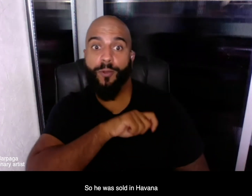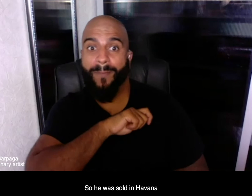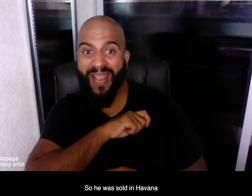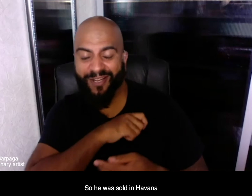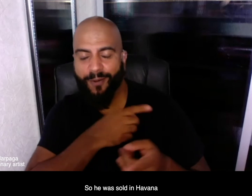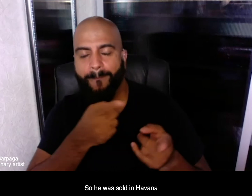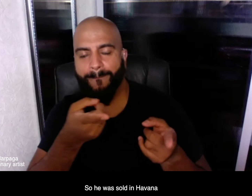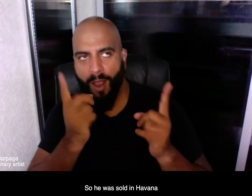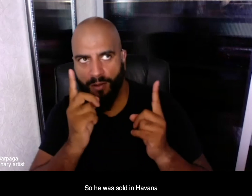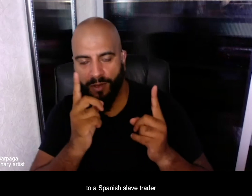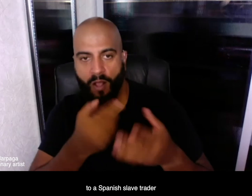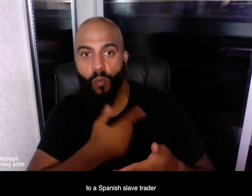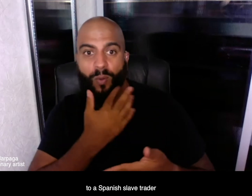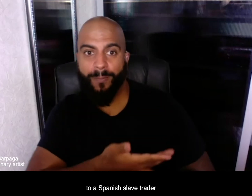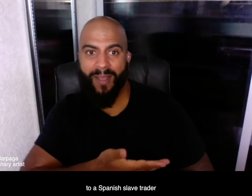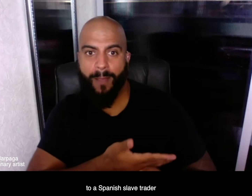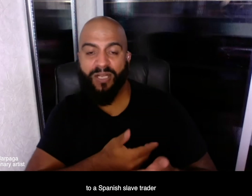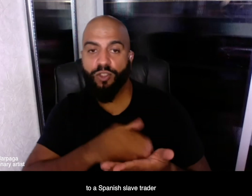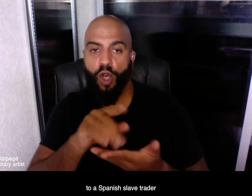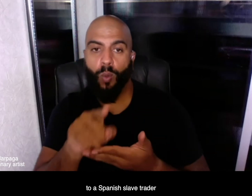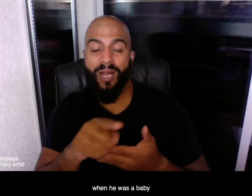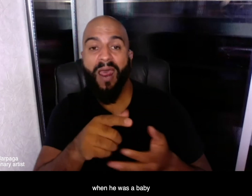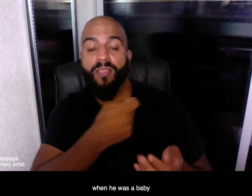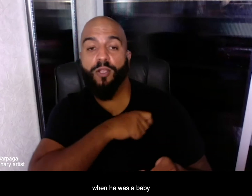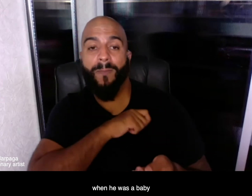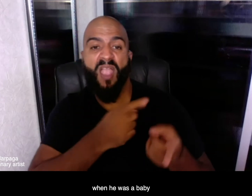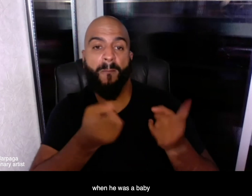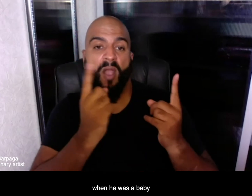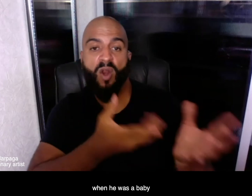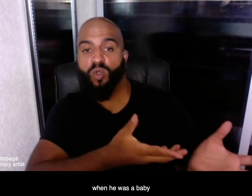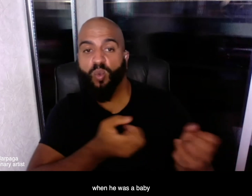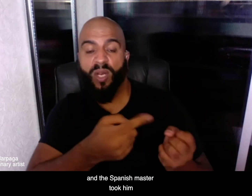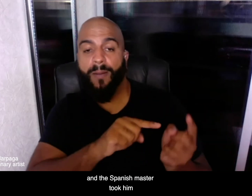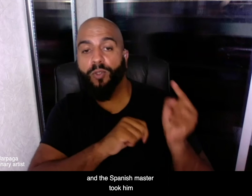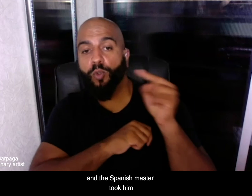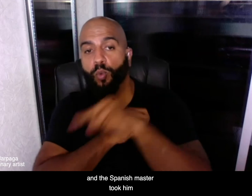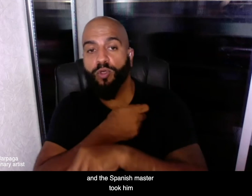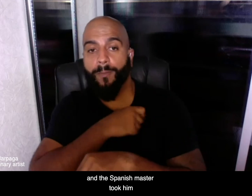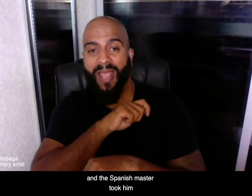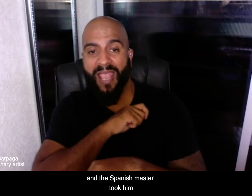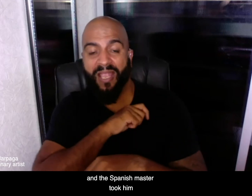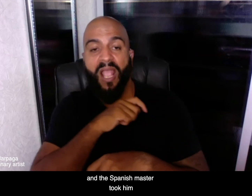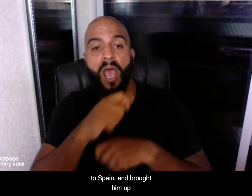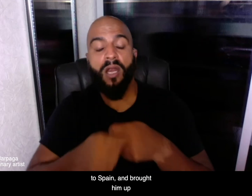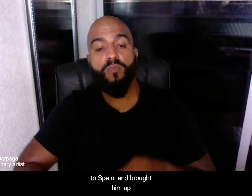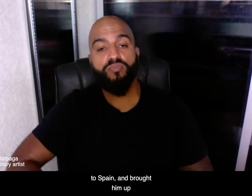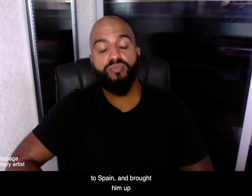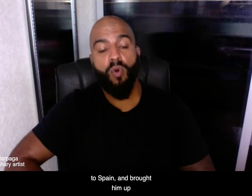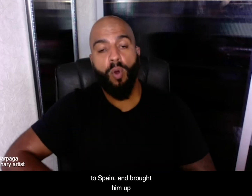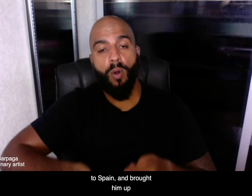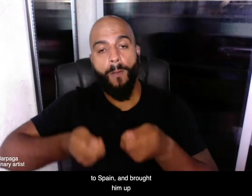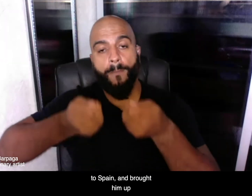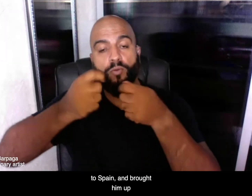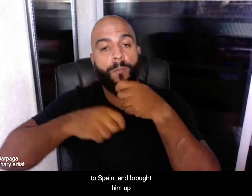was sold in Havana to a Spanish slave trader when he was a baby. and the Spanish master took him to